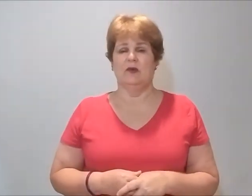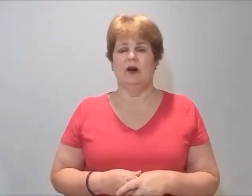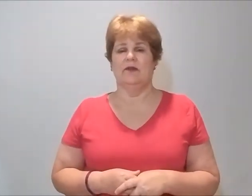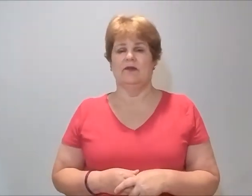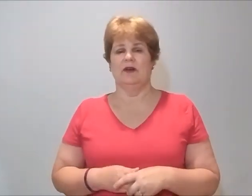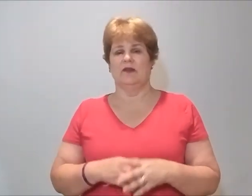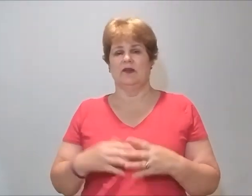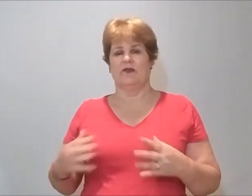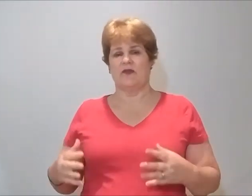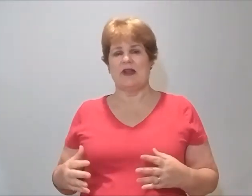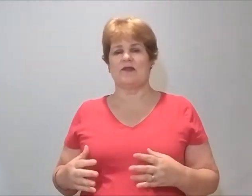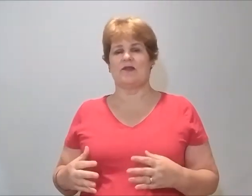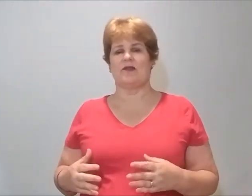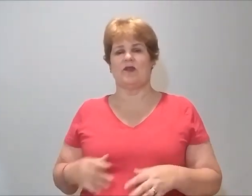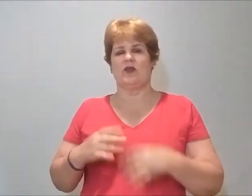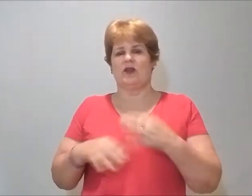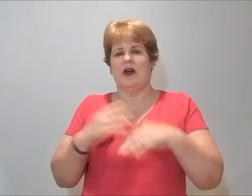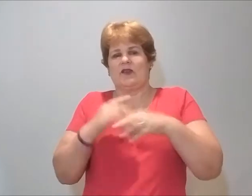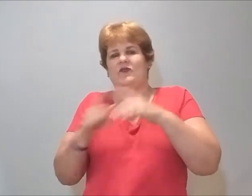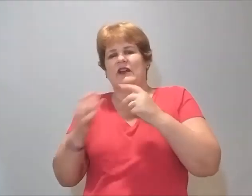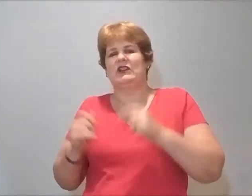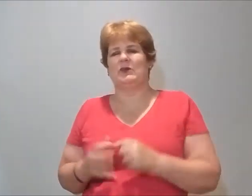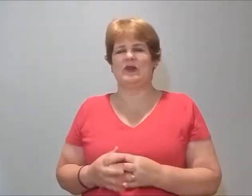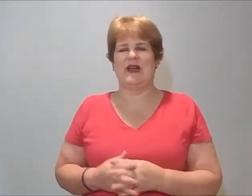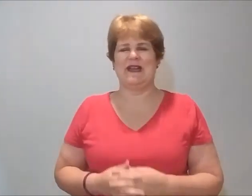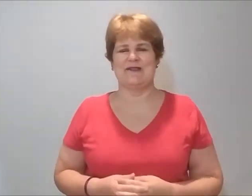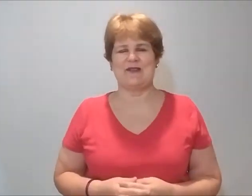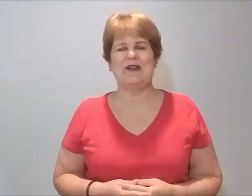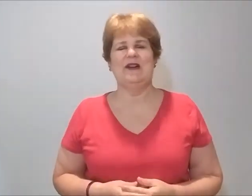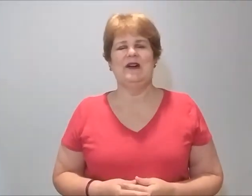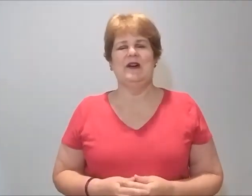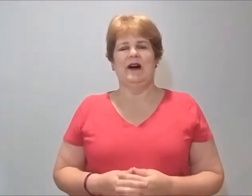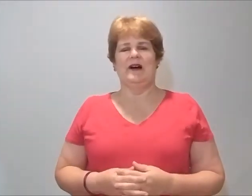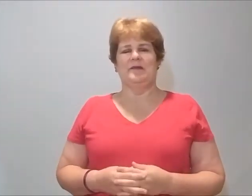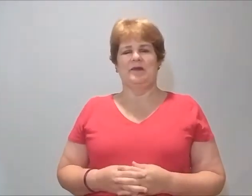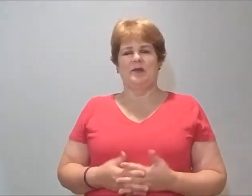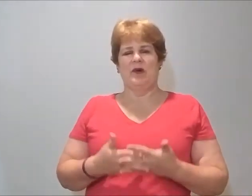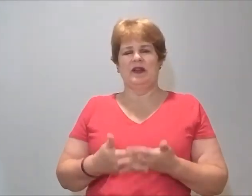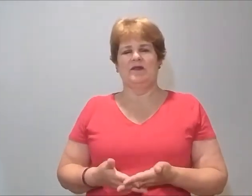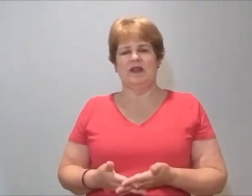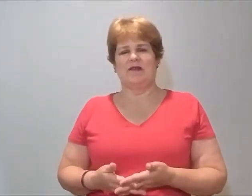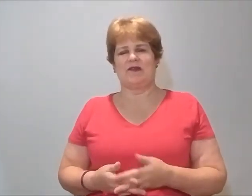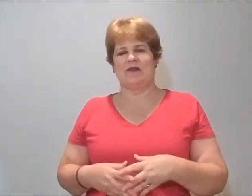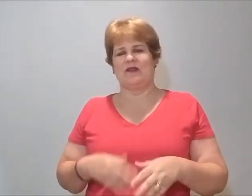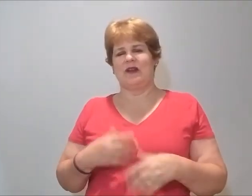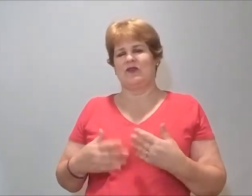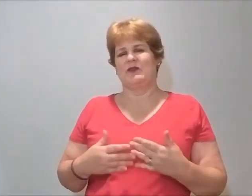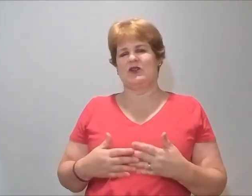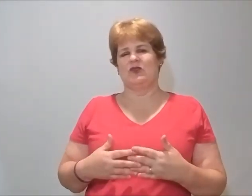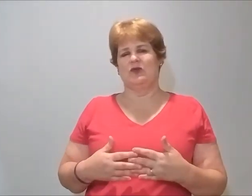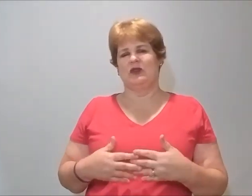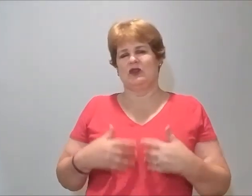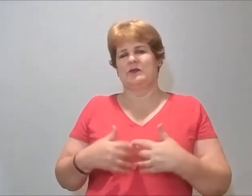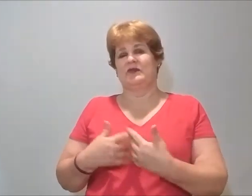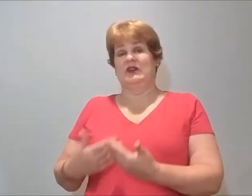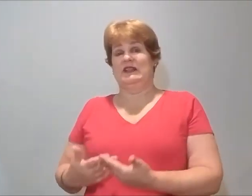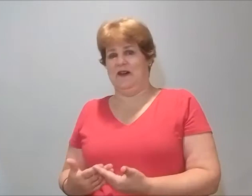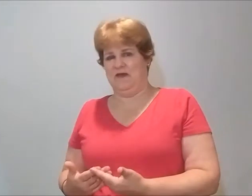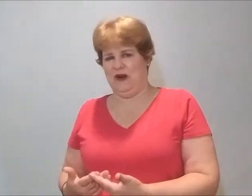of the phrases so that you're not so frantic with your hands. The point of these is not so much to interpret for a deaf audience.